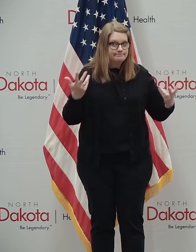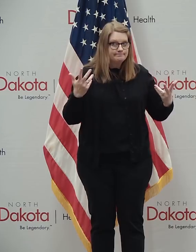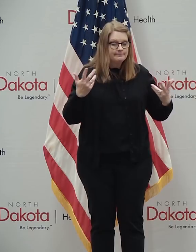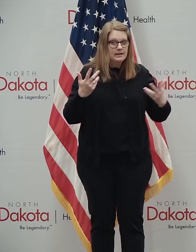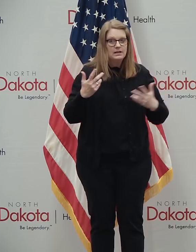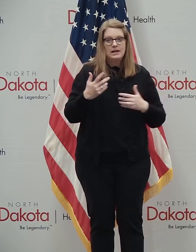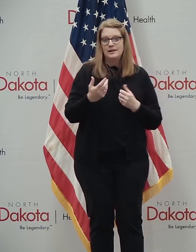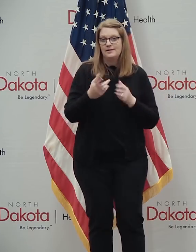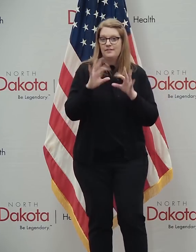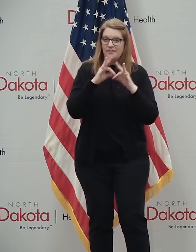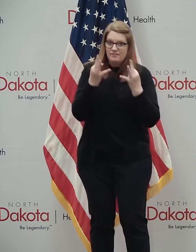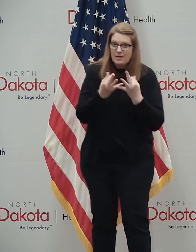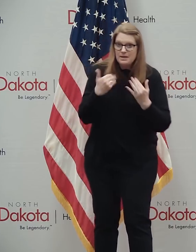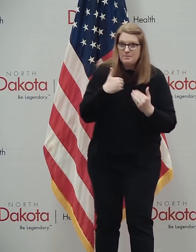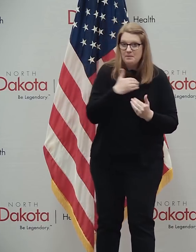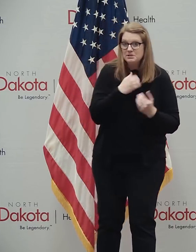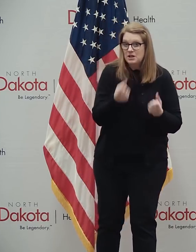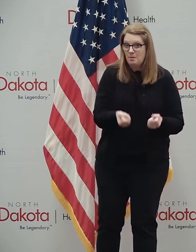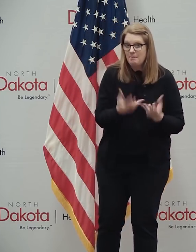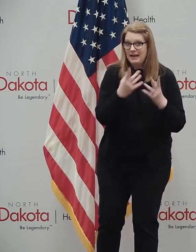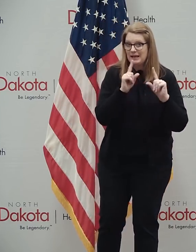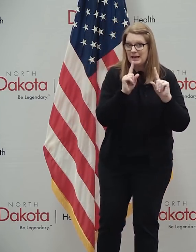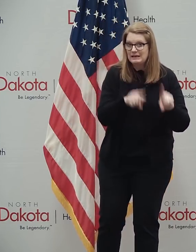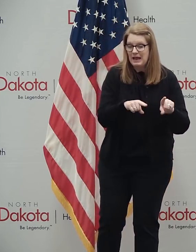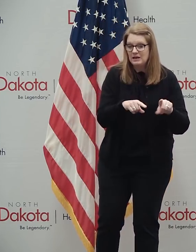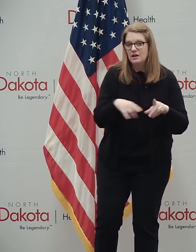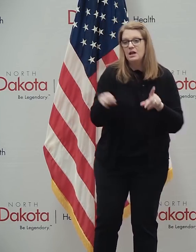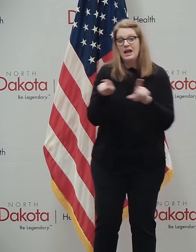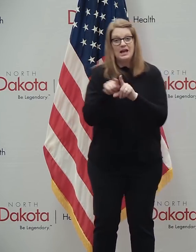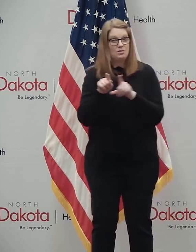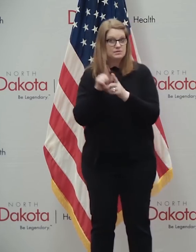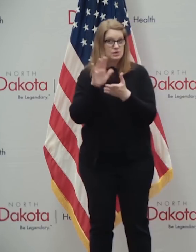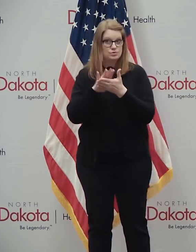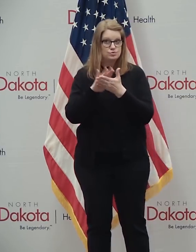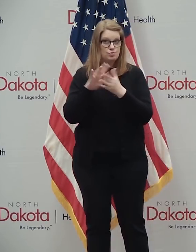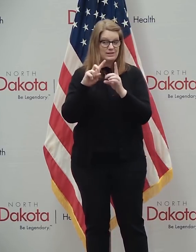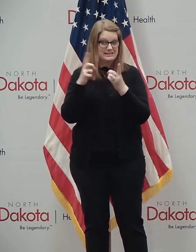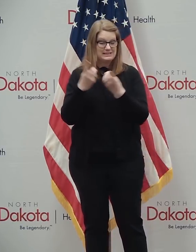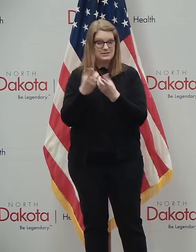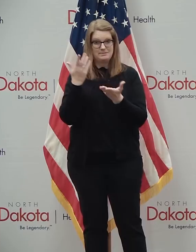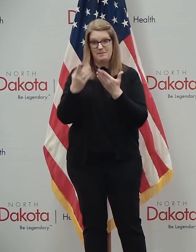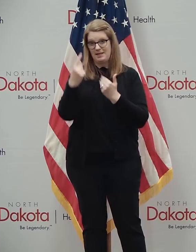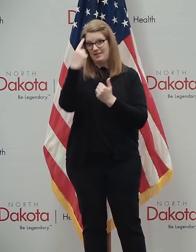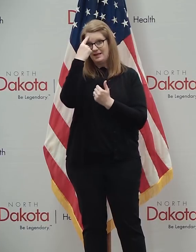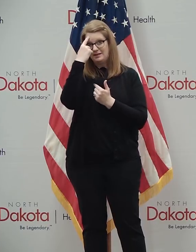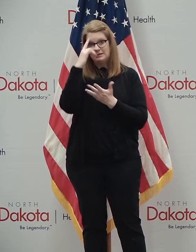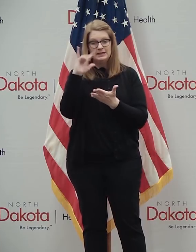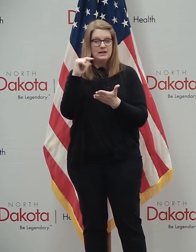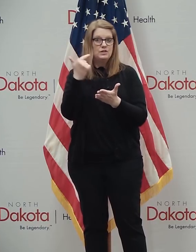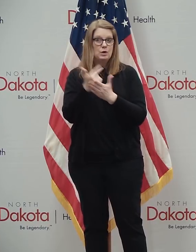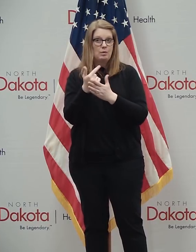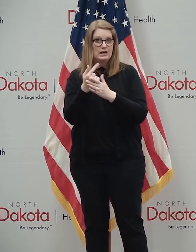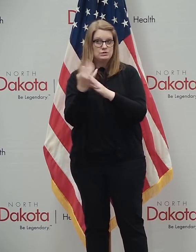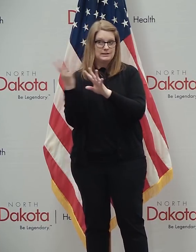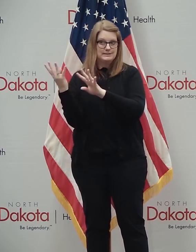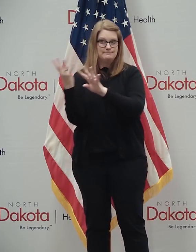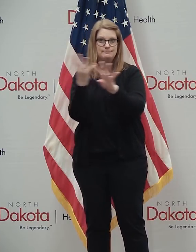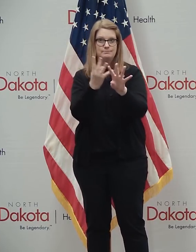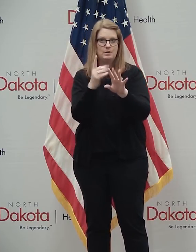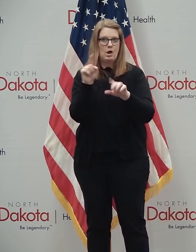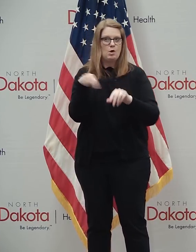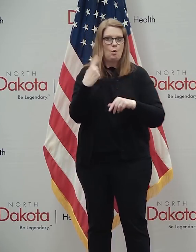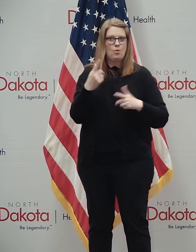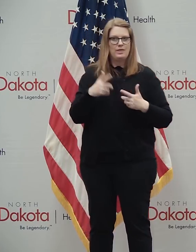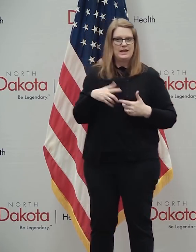family members can attend, and school districts may even consider having the graduates attend and only live